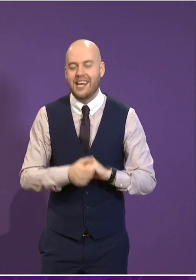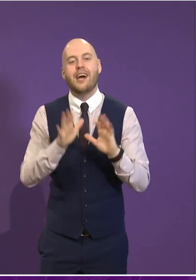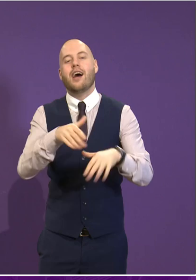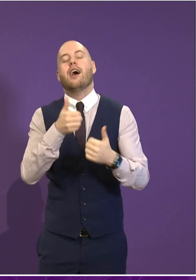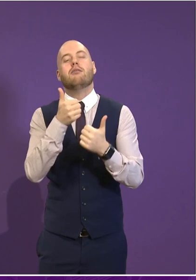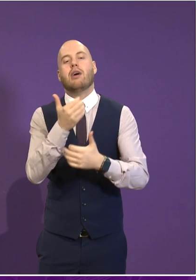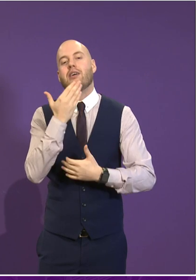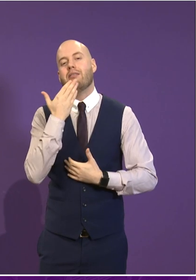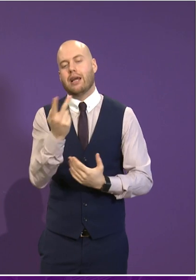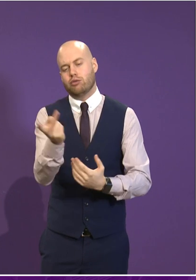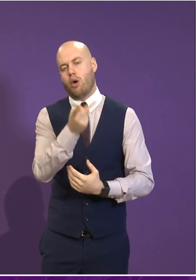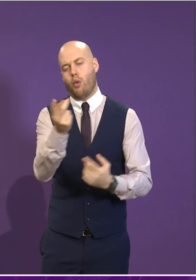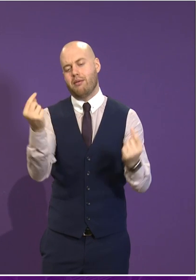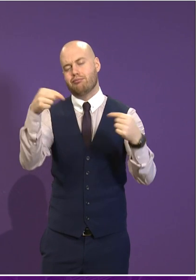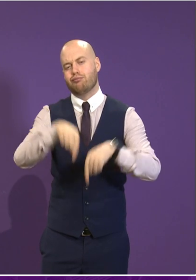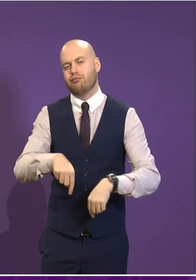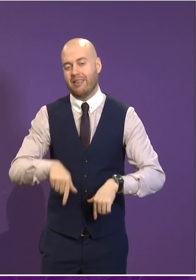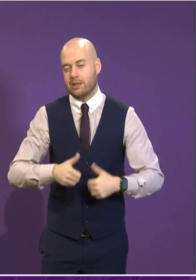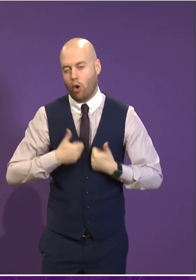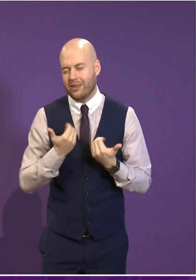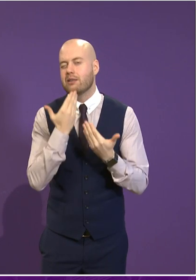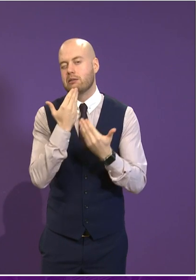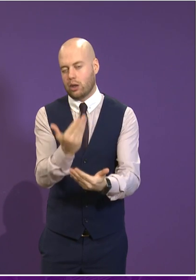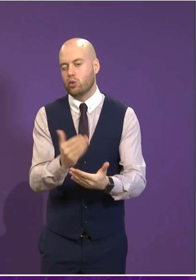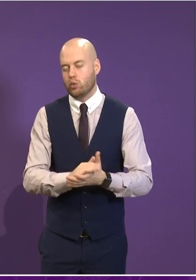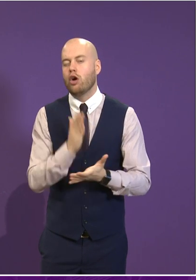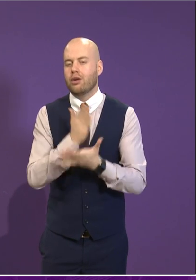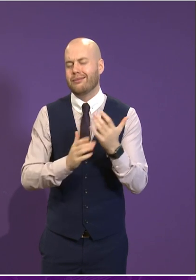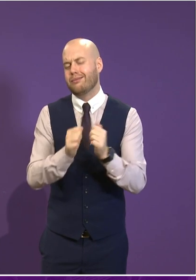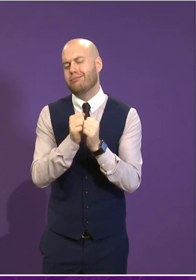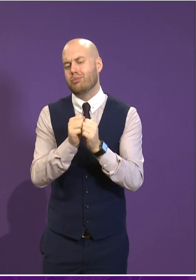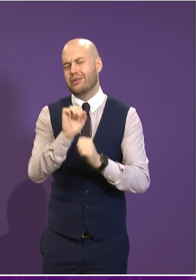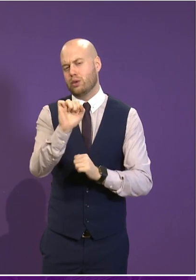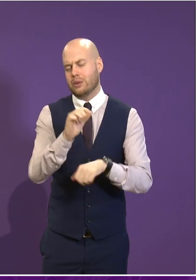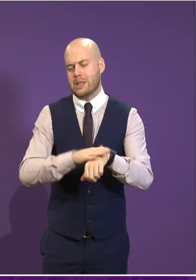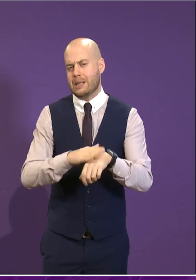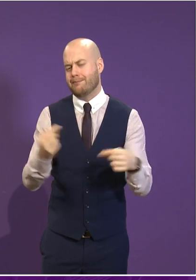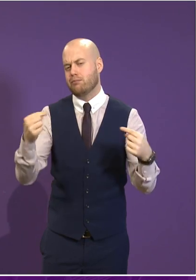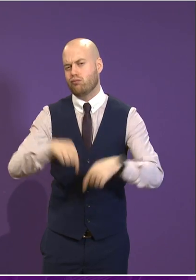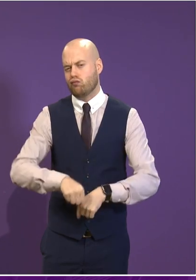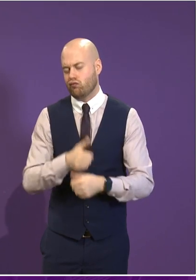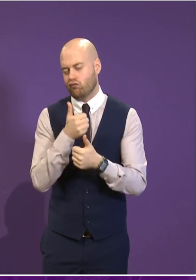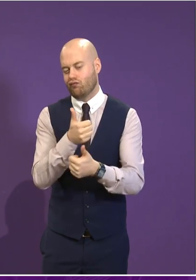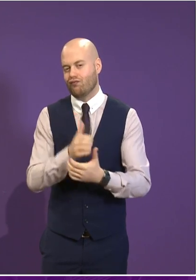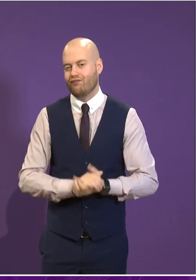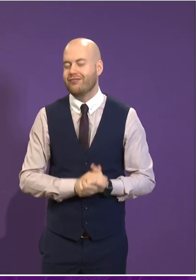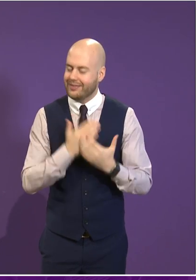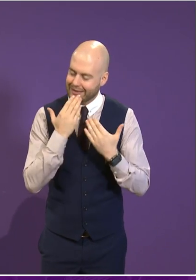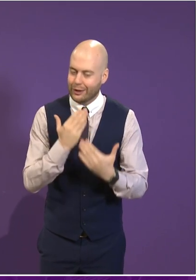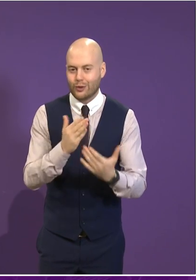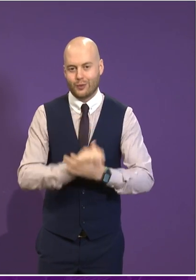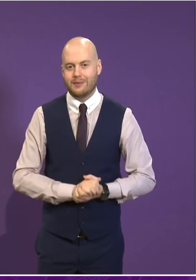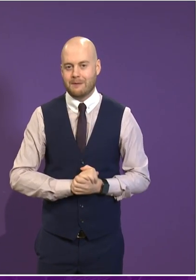Thank you both for your attendance at the committee this morning. Thank you, your officials, too. We really appreciate your attendance here this morning. So thank you very